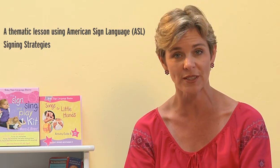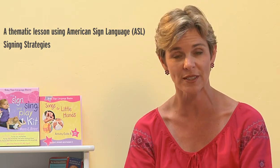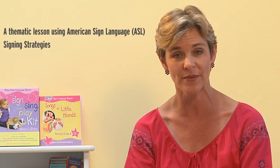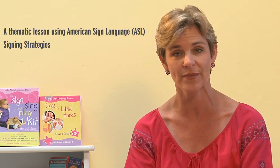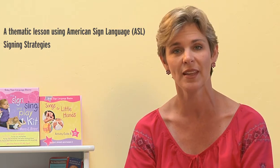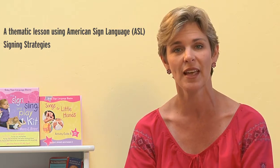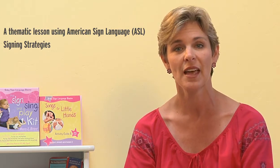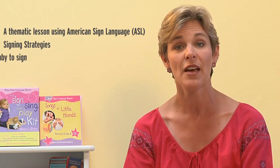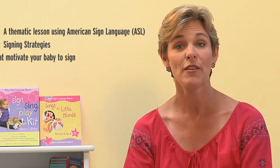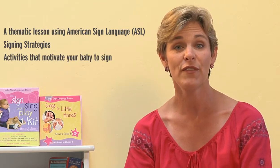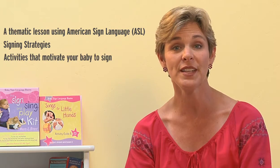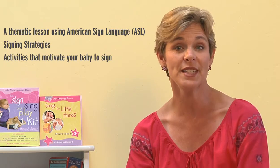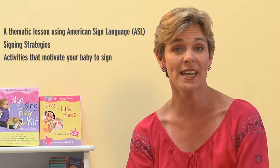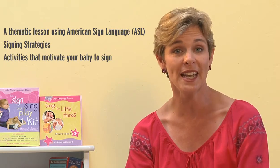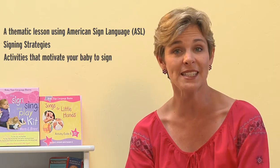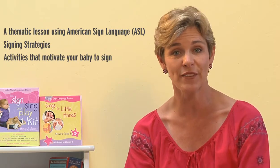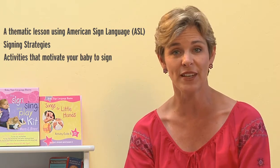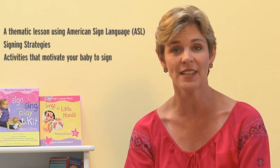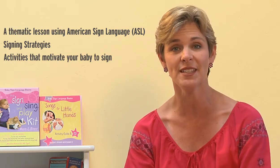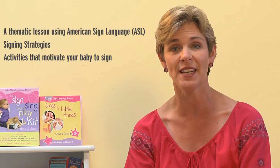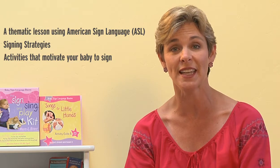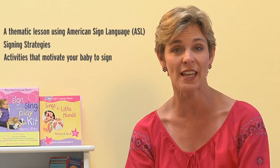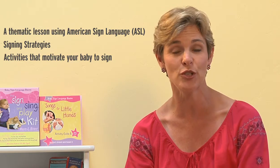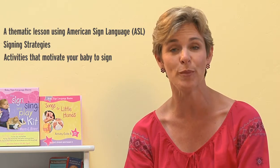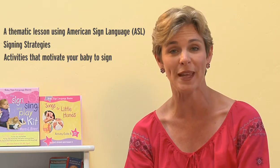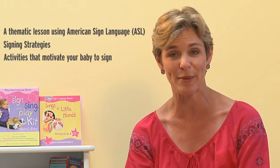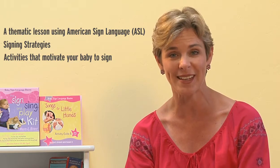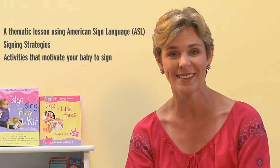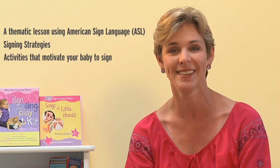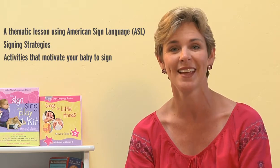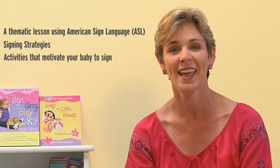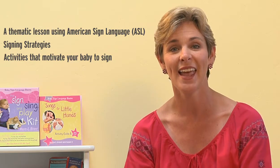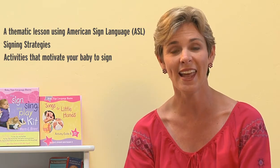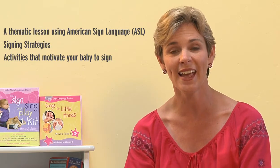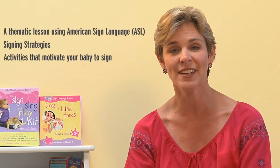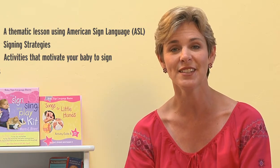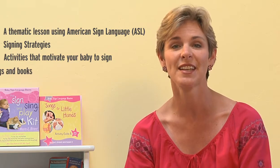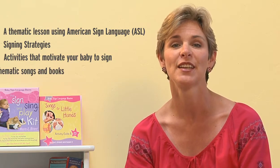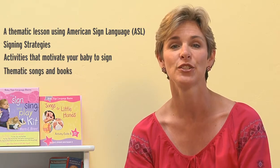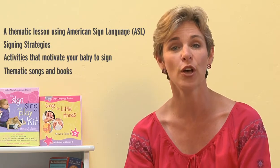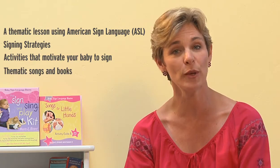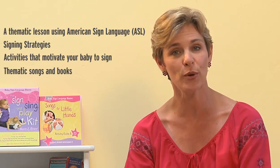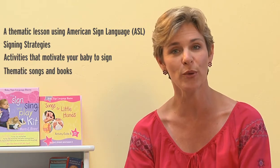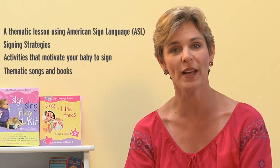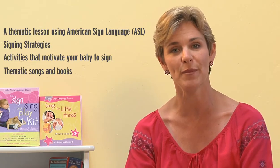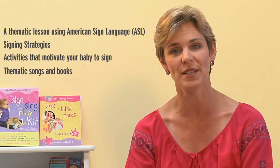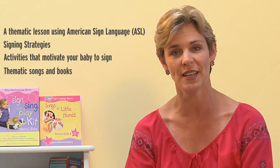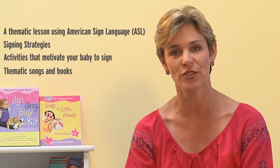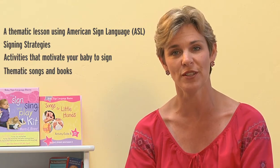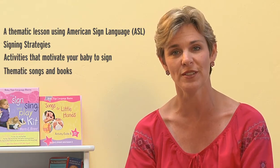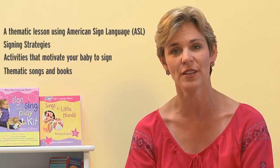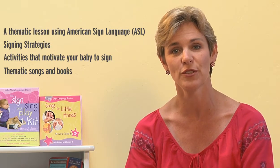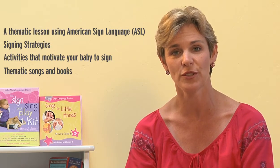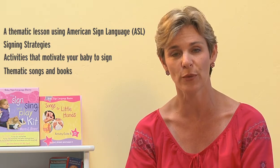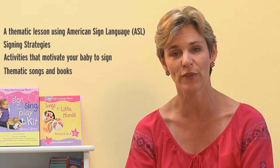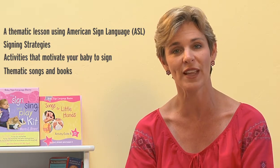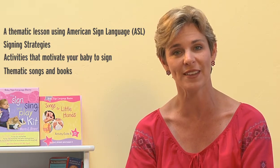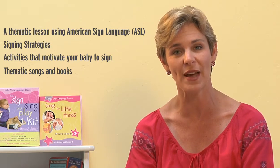approximations, fun signing activities that engage your baby, and song and book recommendations that reflect that